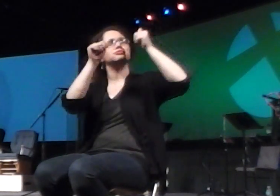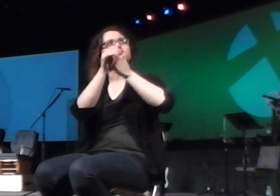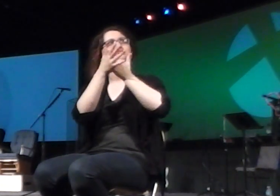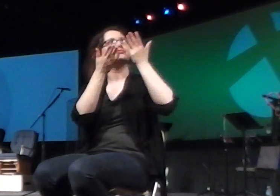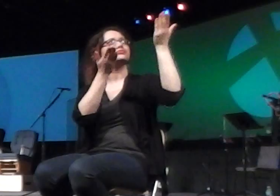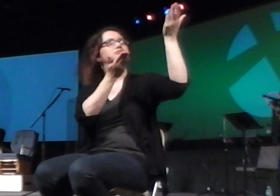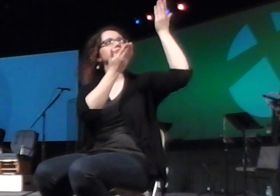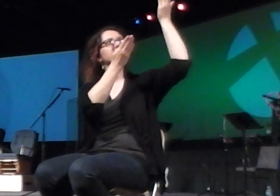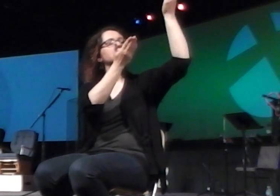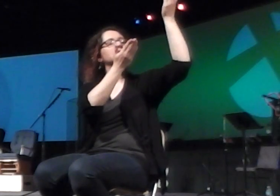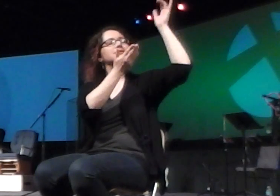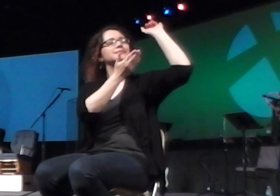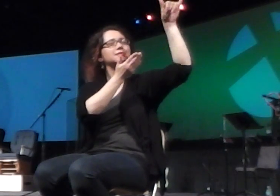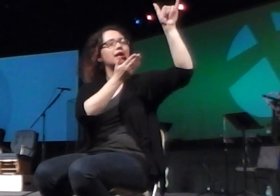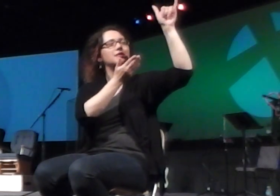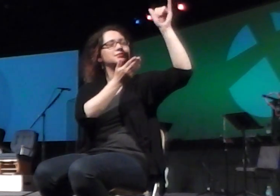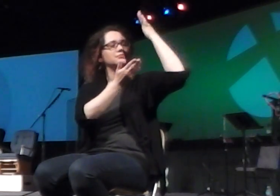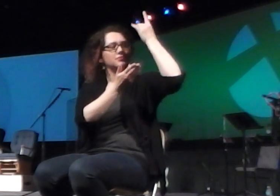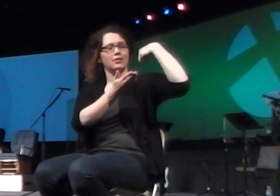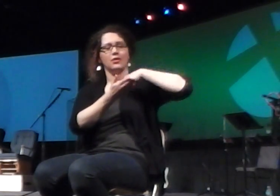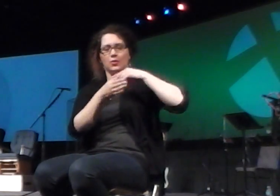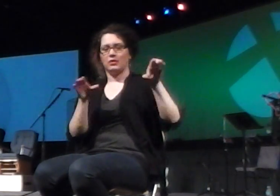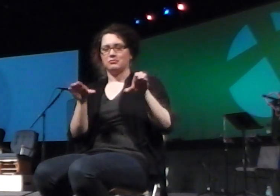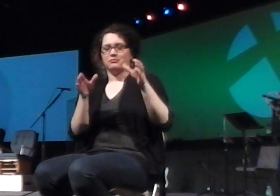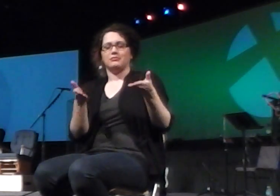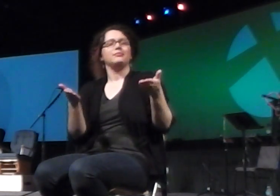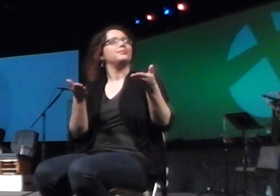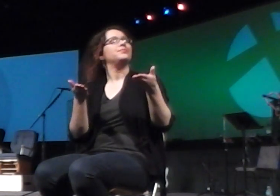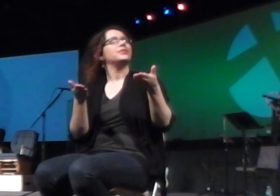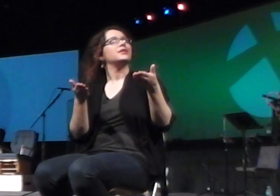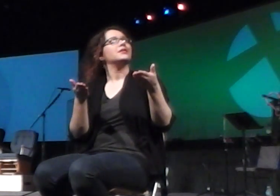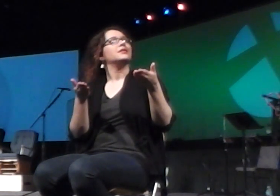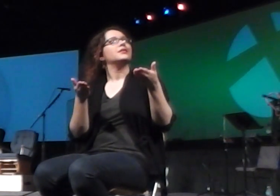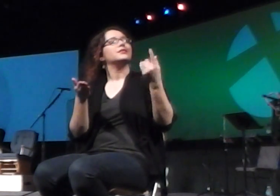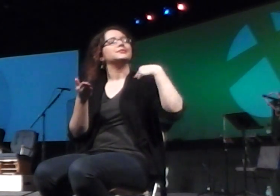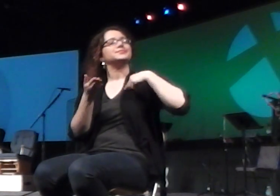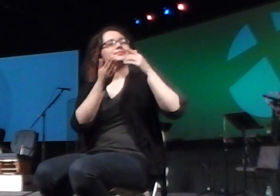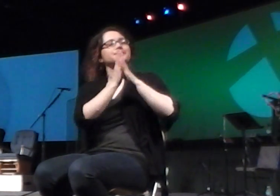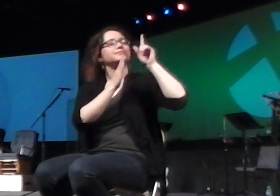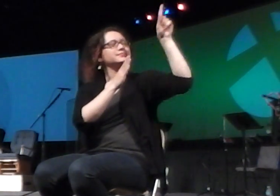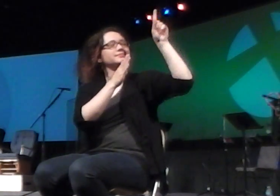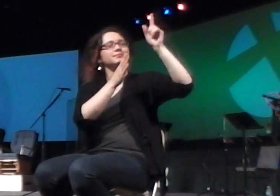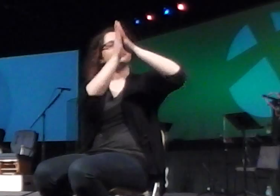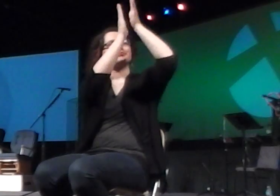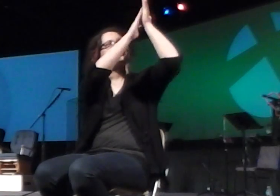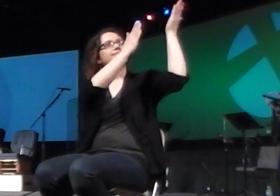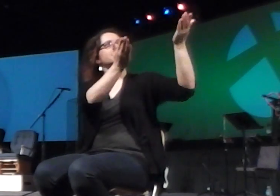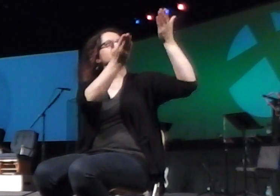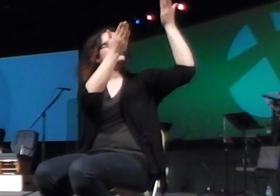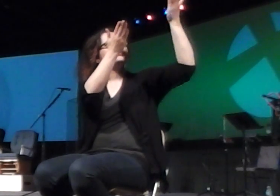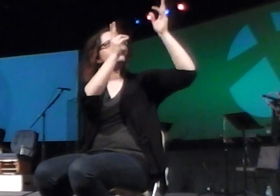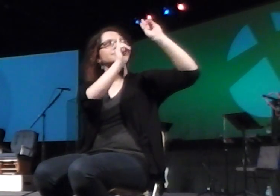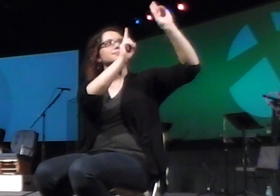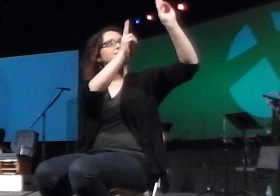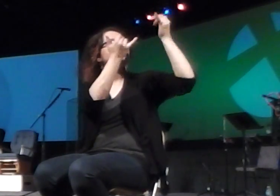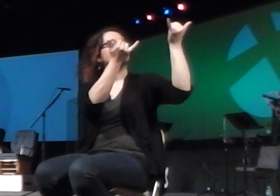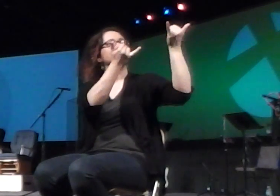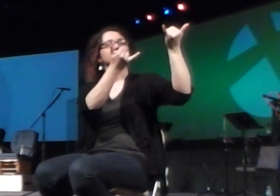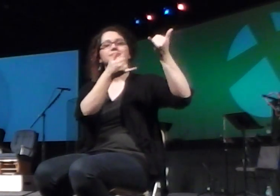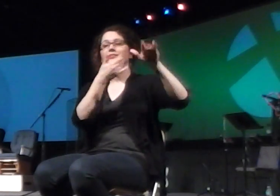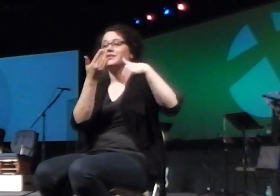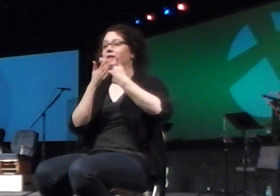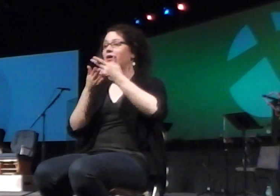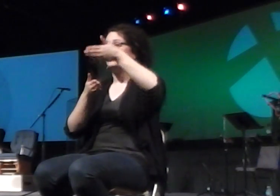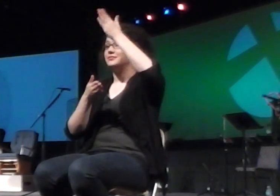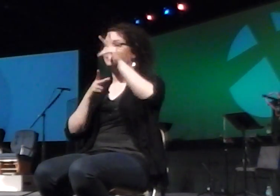that, Lord, is why we are here. We ask that you would be praised, that you would be honored in this time of giving. And we ask it in your name. And all God's